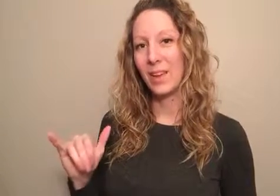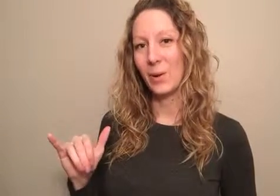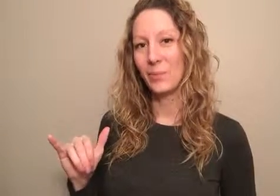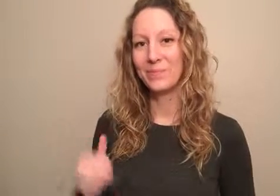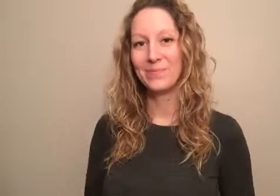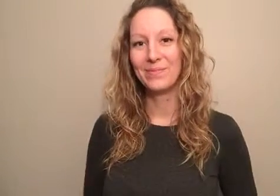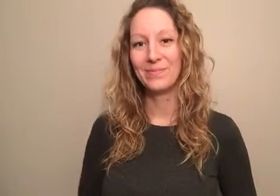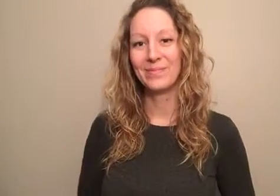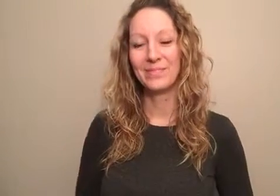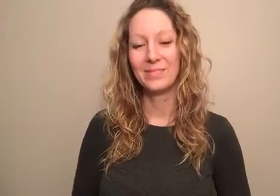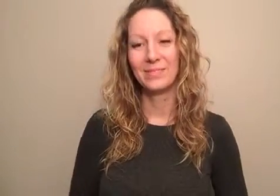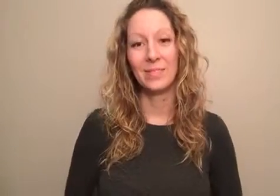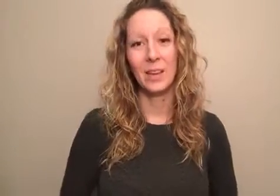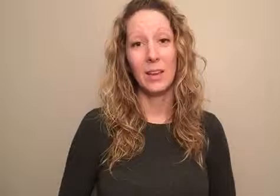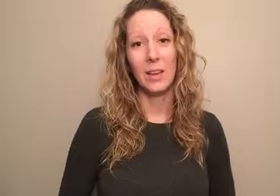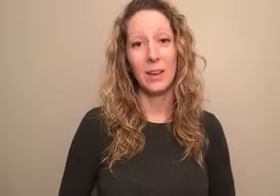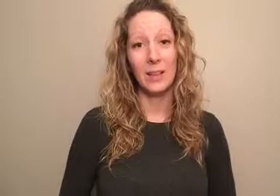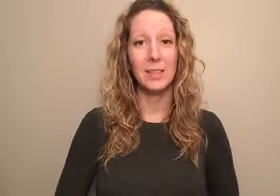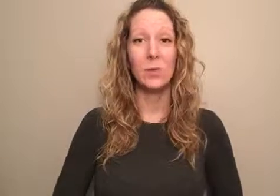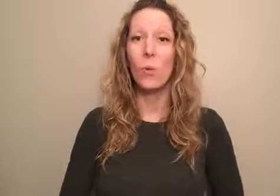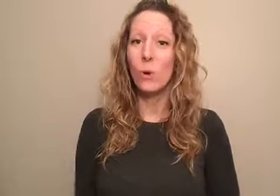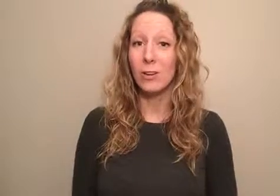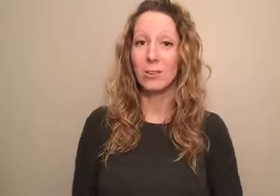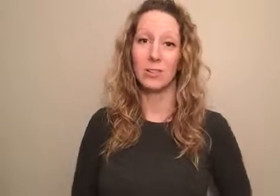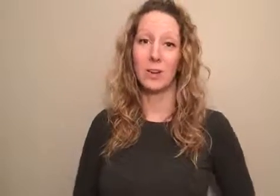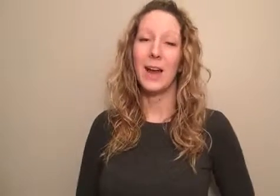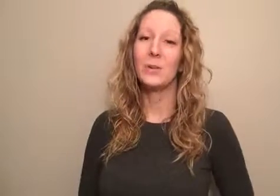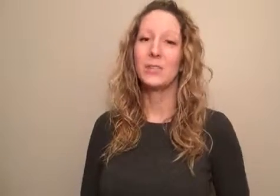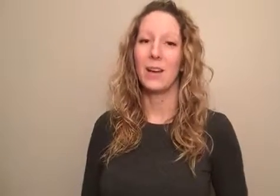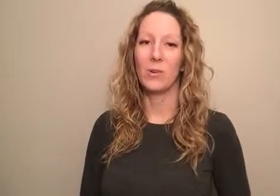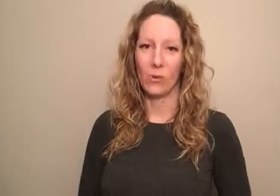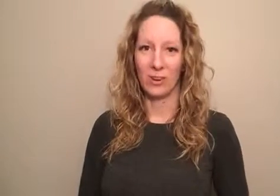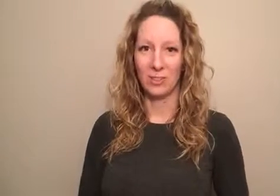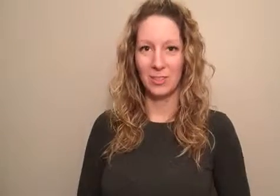yellow. Next is orange. How do you sign orange?